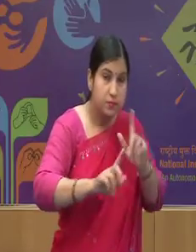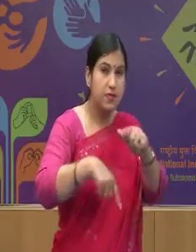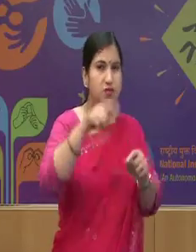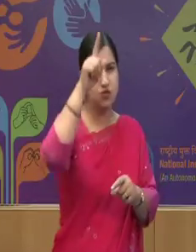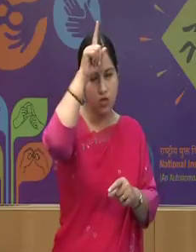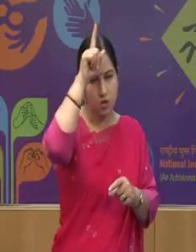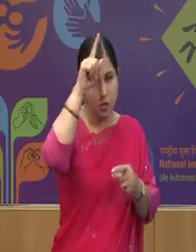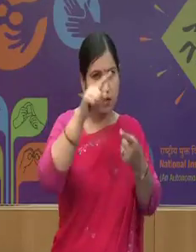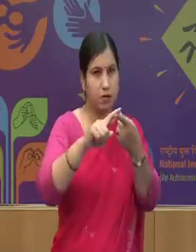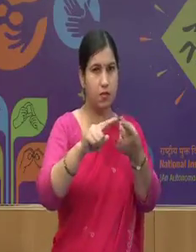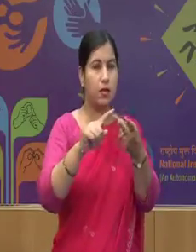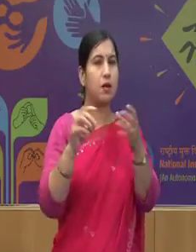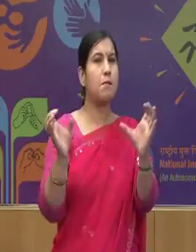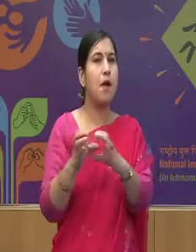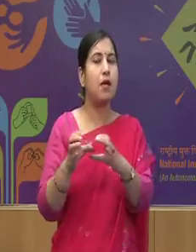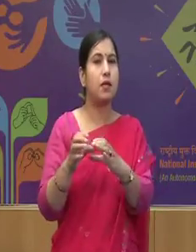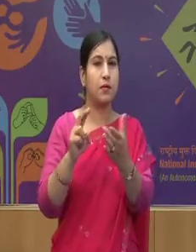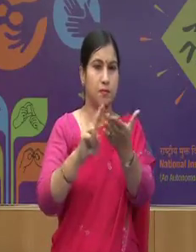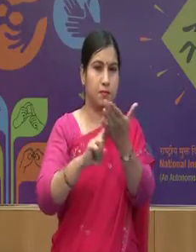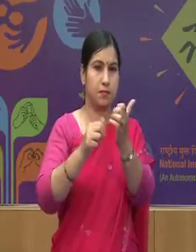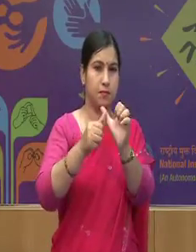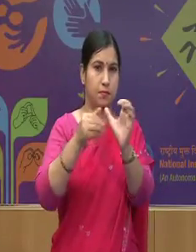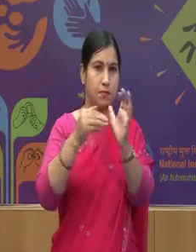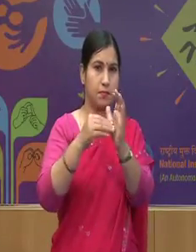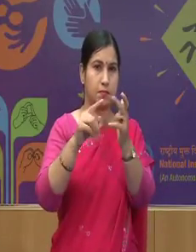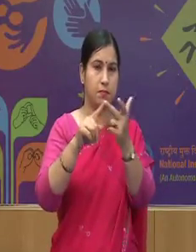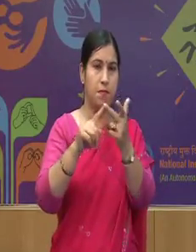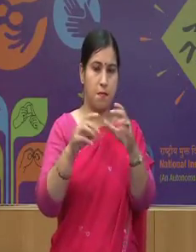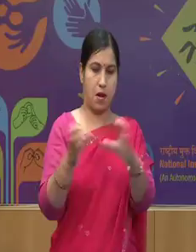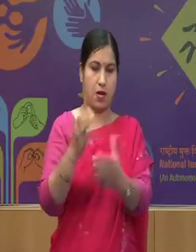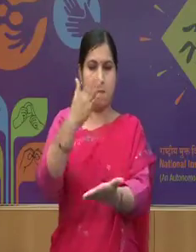German Nazi Party was banned